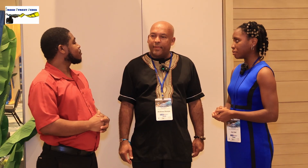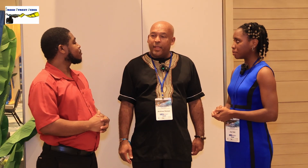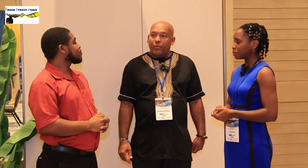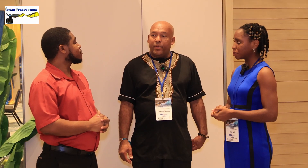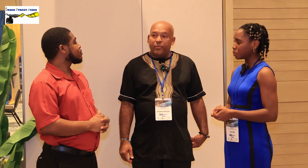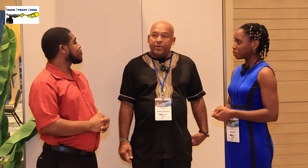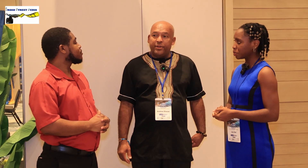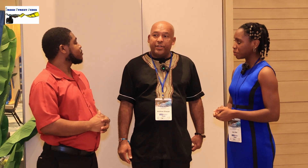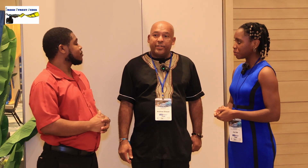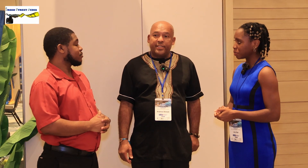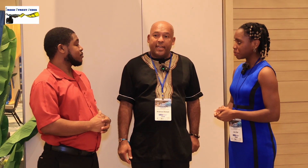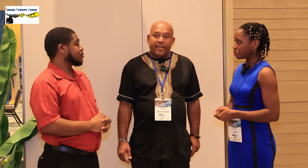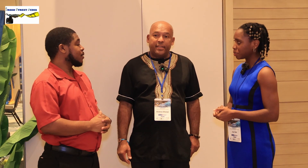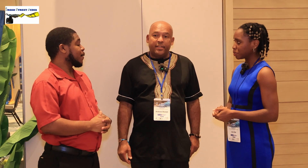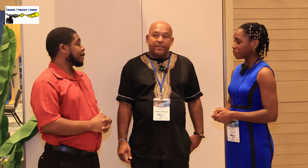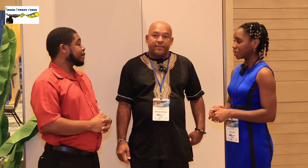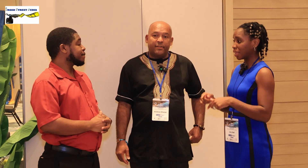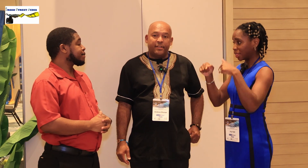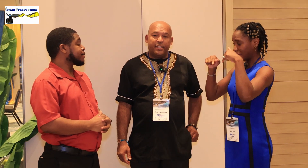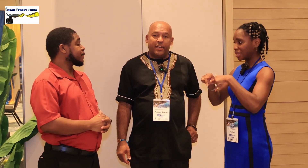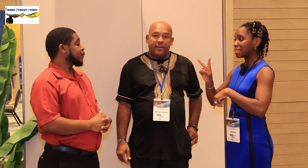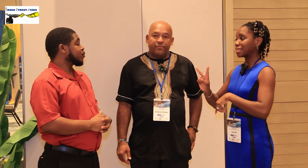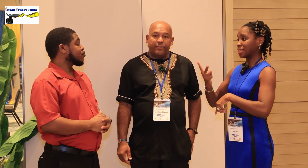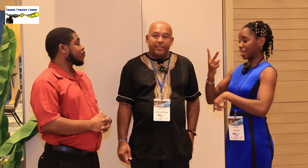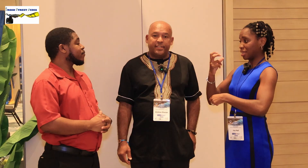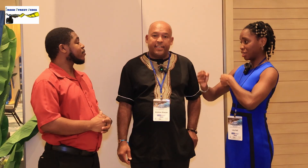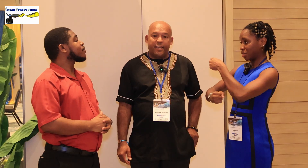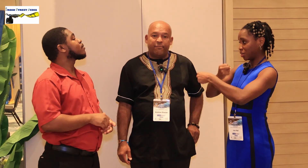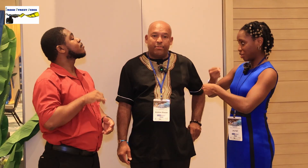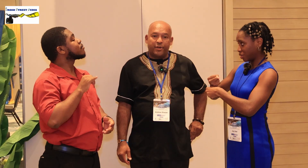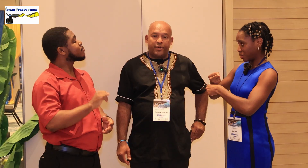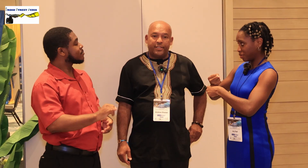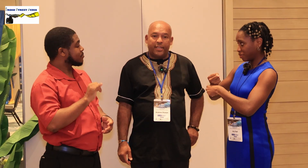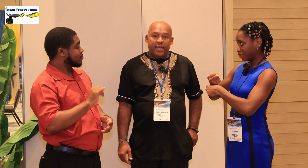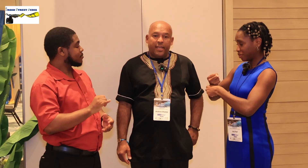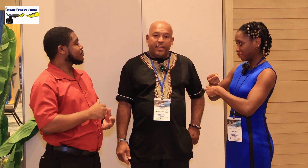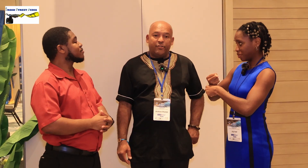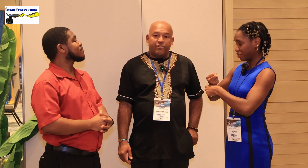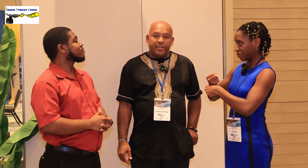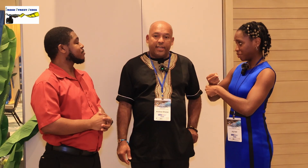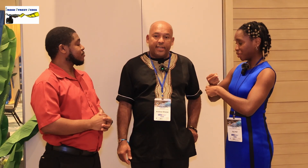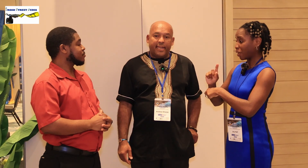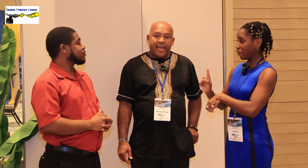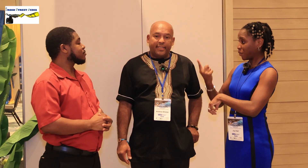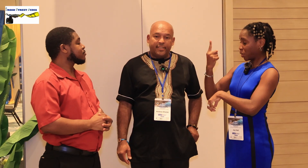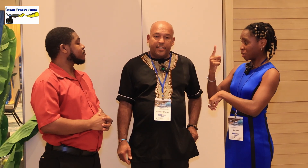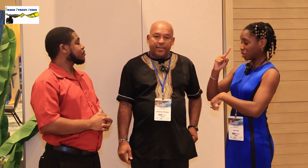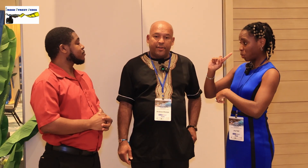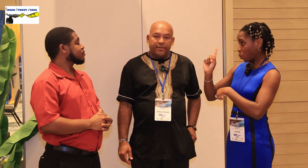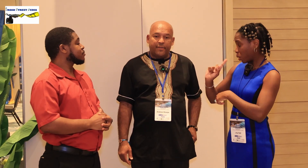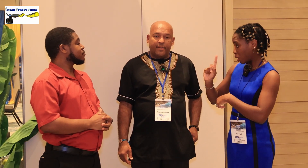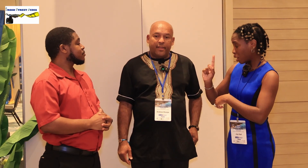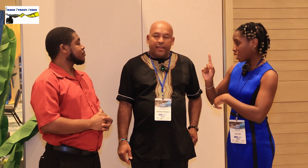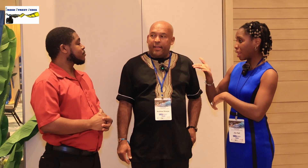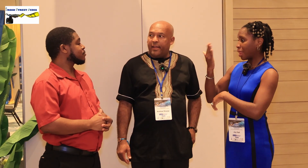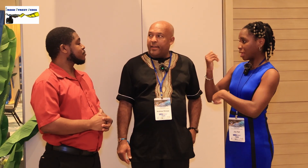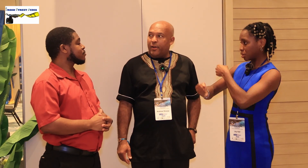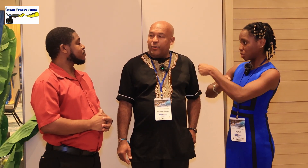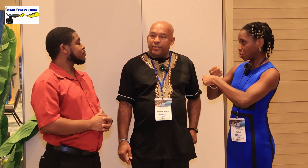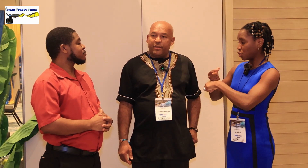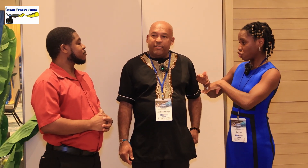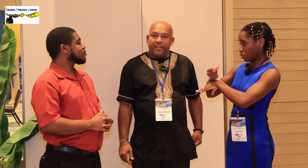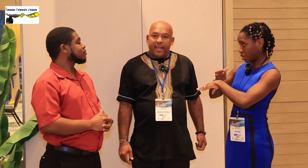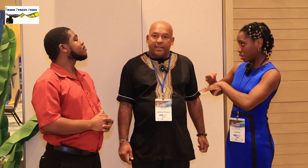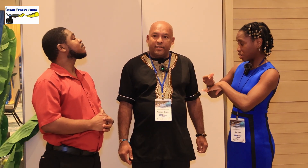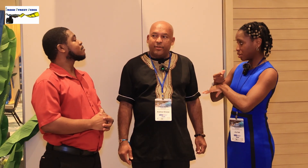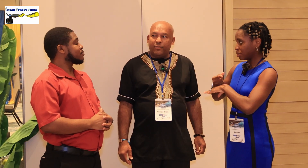for? Well, we're in our second year. The conference gave birth in Grenada last year. And